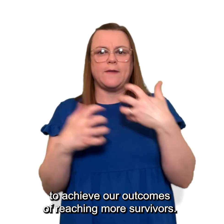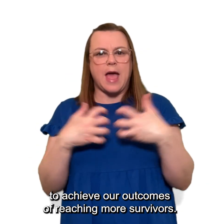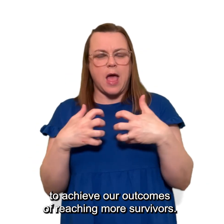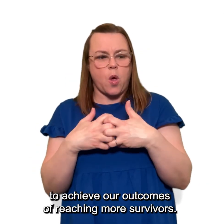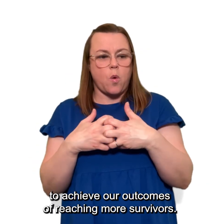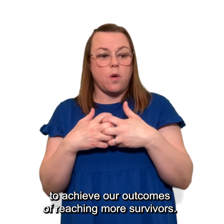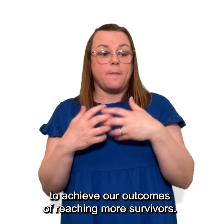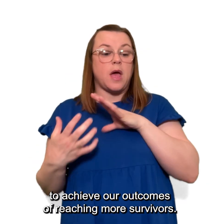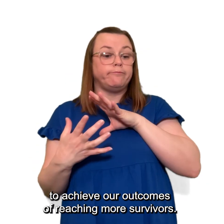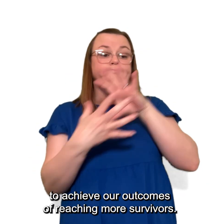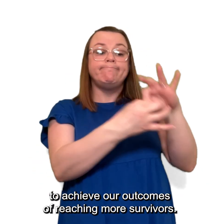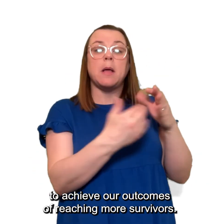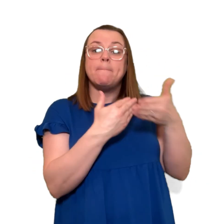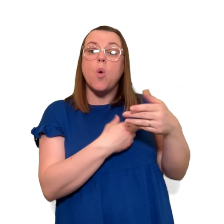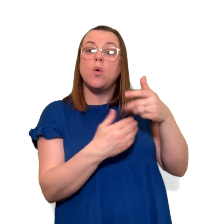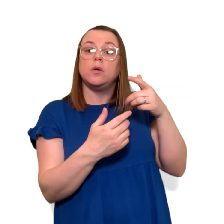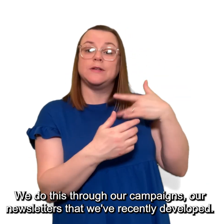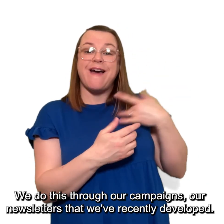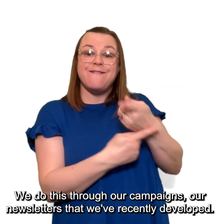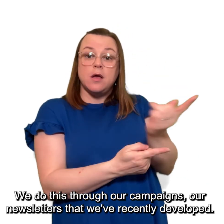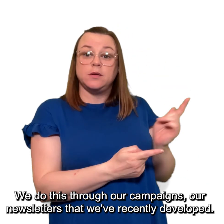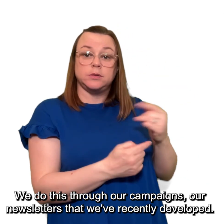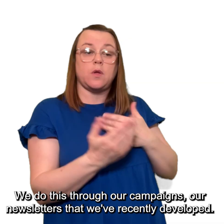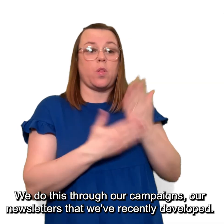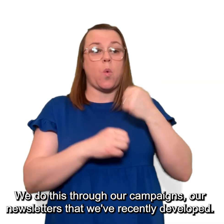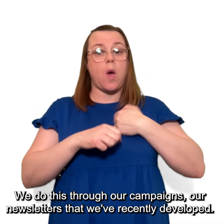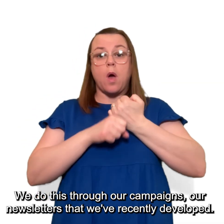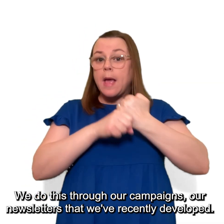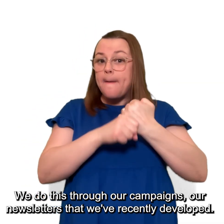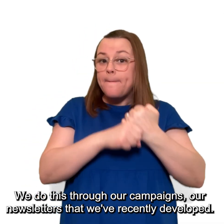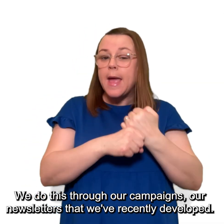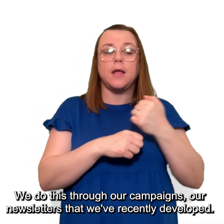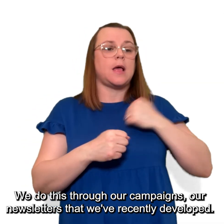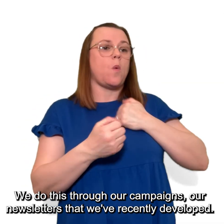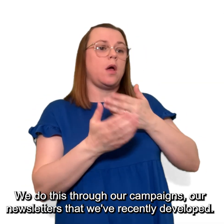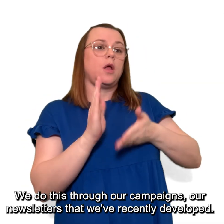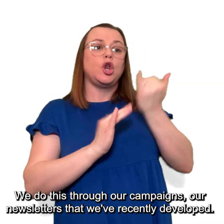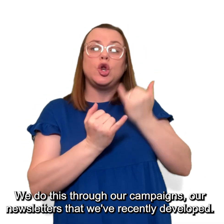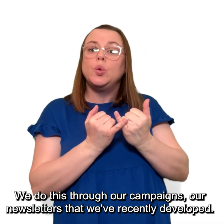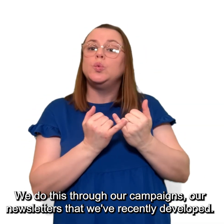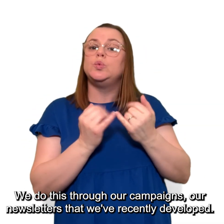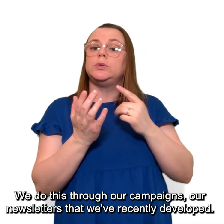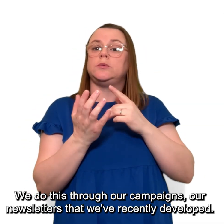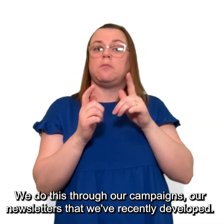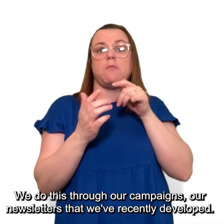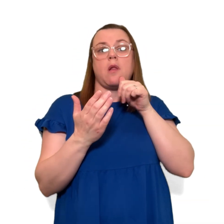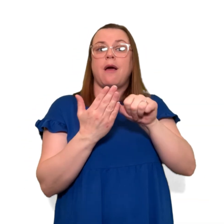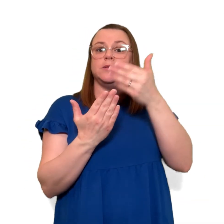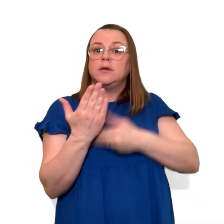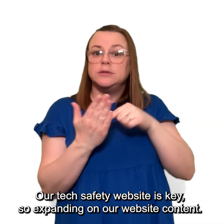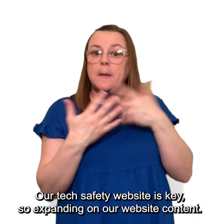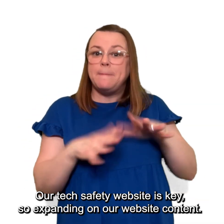outcomes are via reaching more survivors. We do this through our campaigns, our newsletters that we've recently